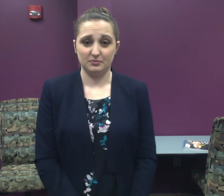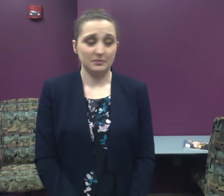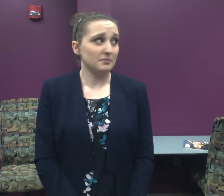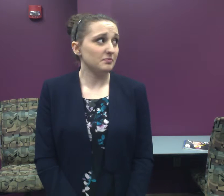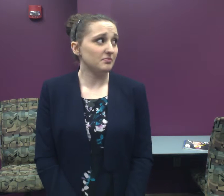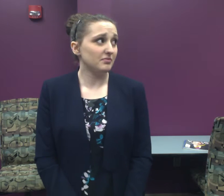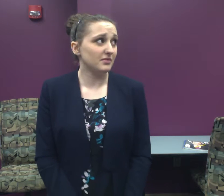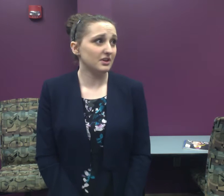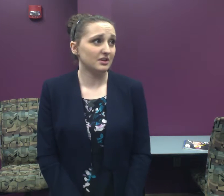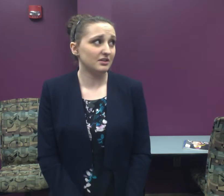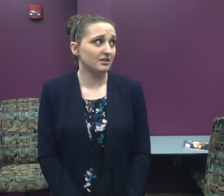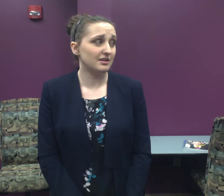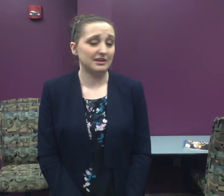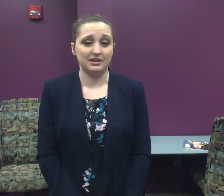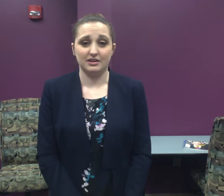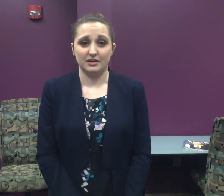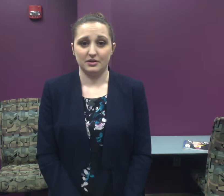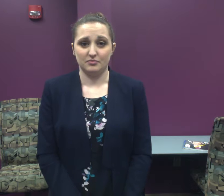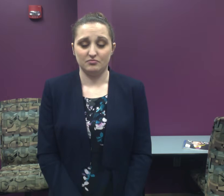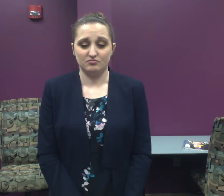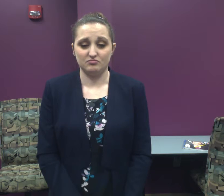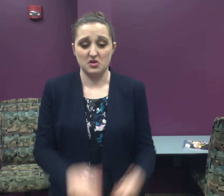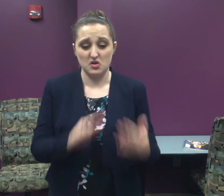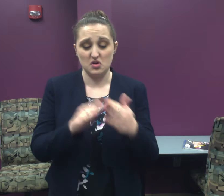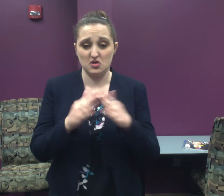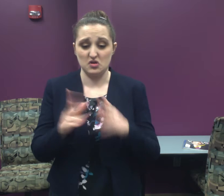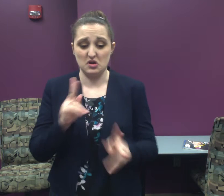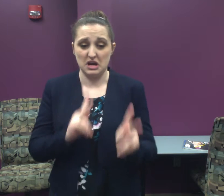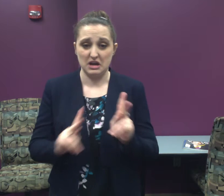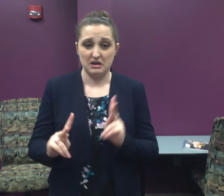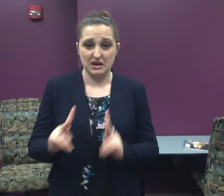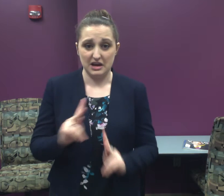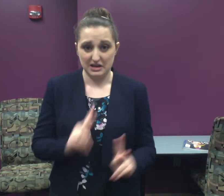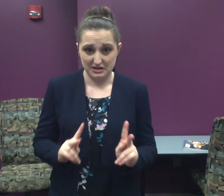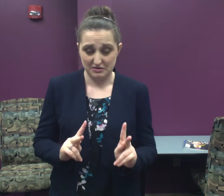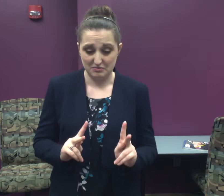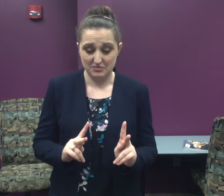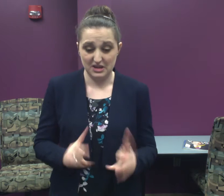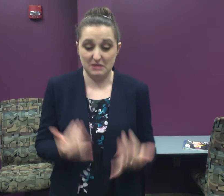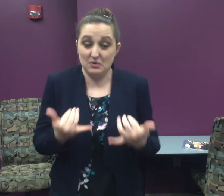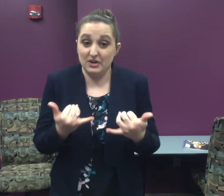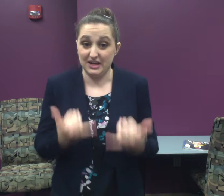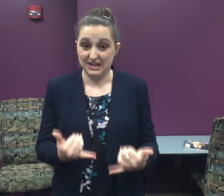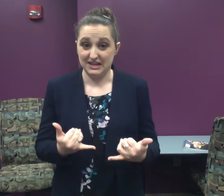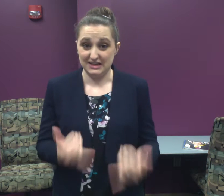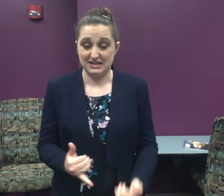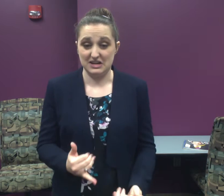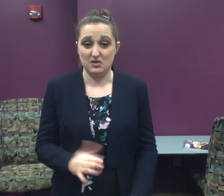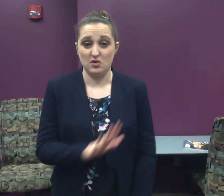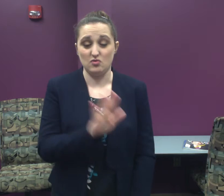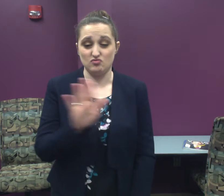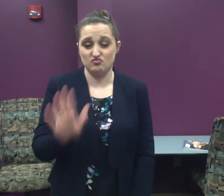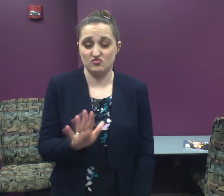million. That has been upwardly revised to around 35 million now. Because we found out about 3 years